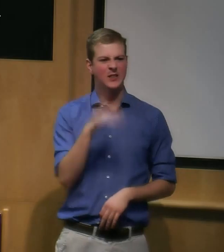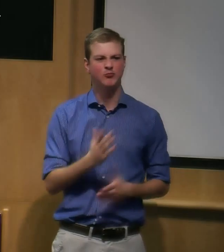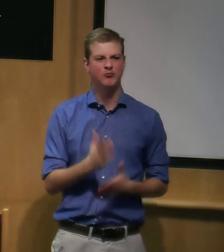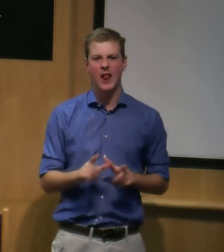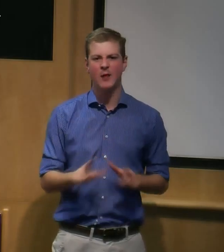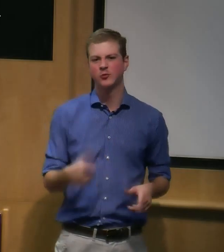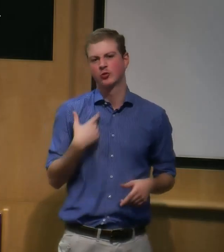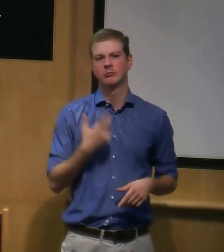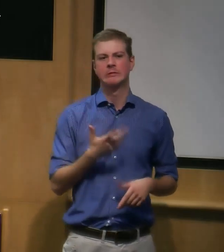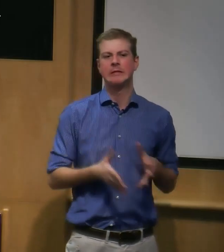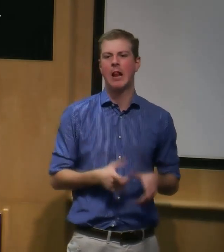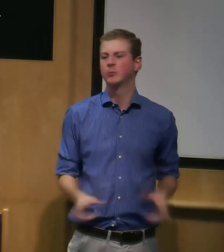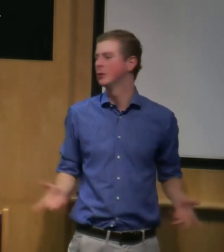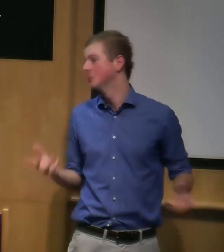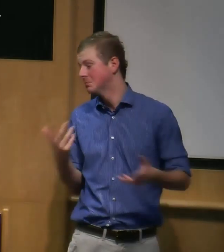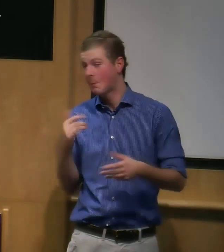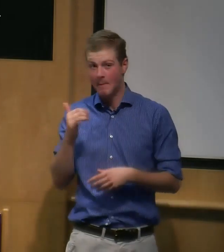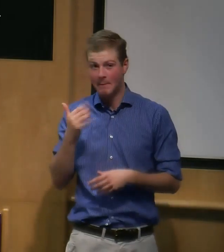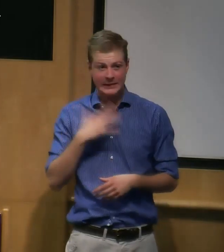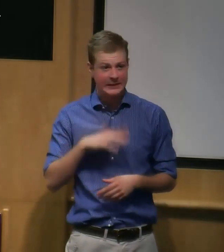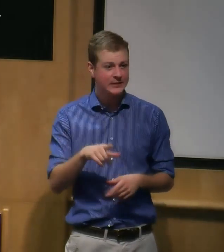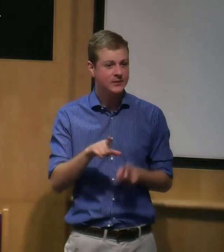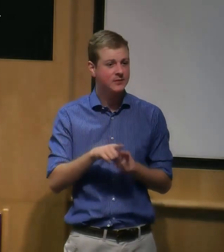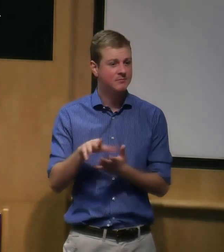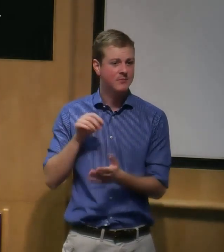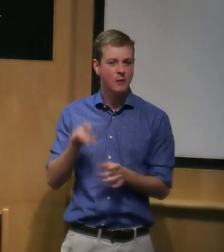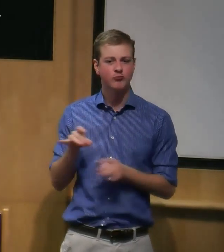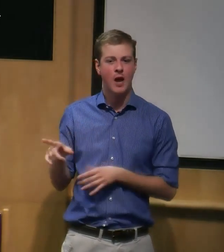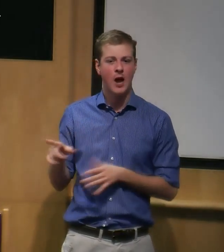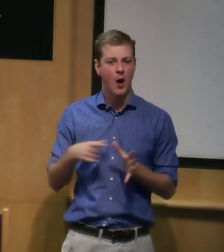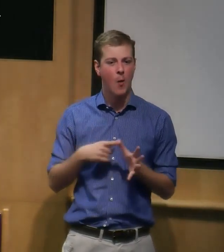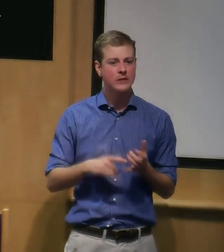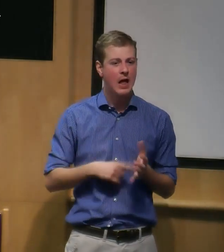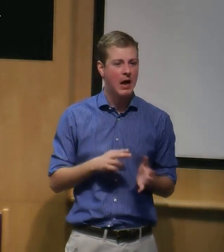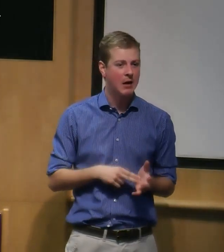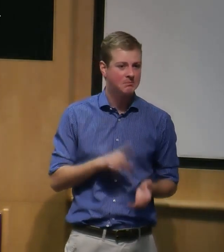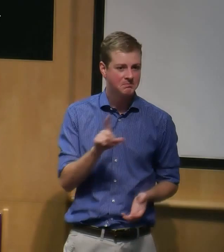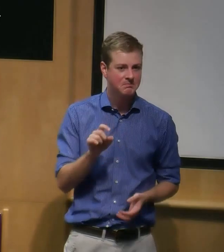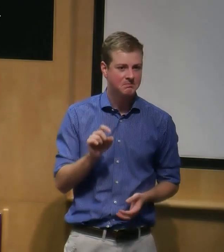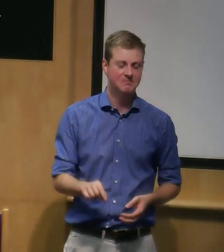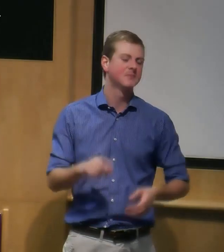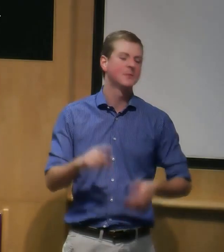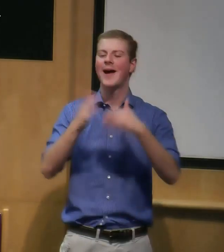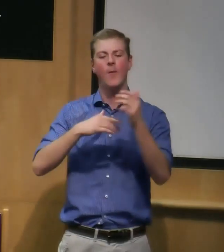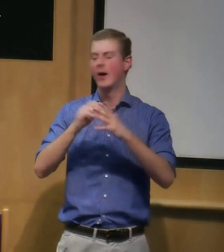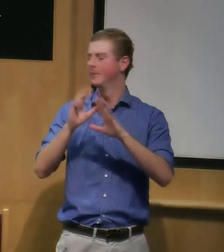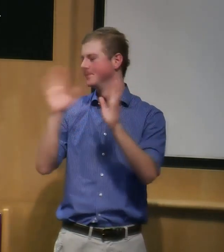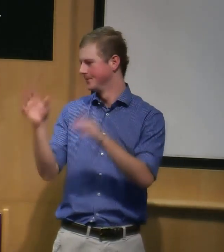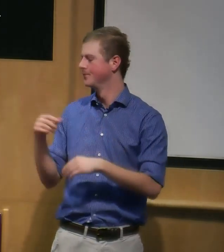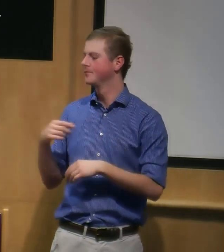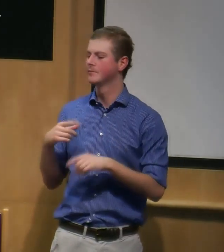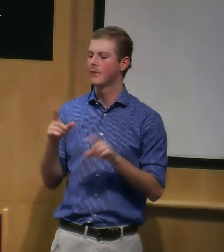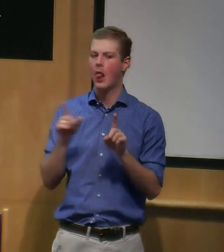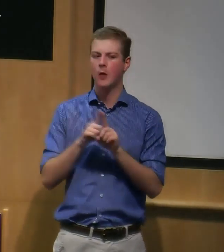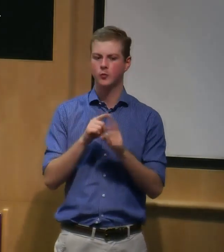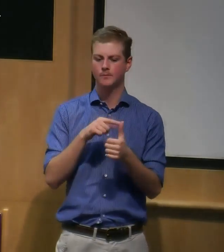about it, there are three letters. It's British Sign Language. If you look at Auslan, that's slightly different. But anyway,